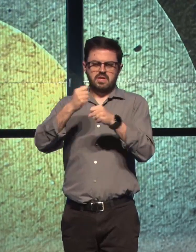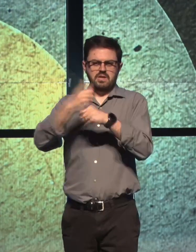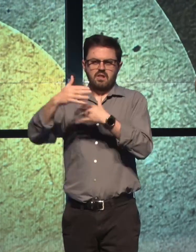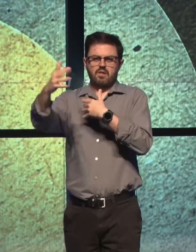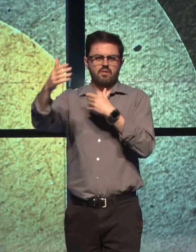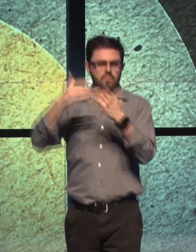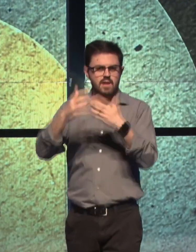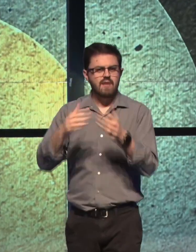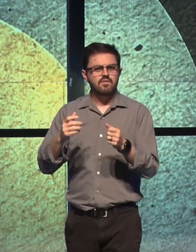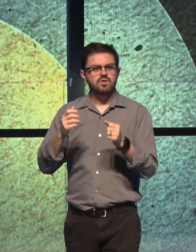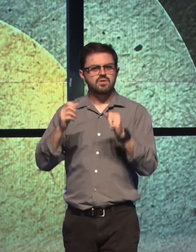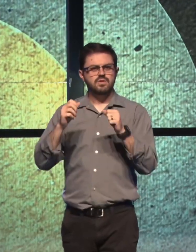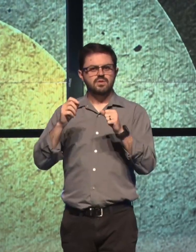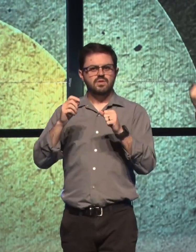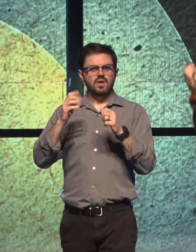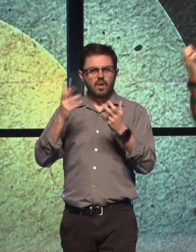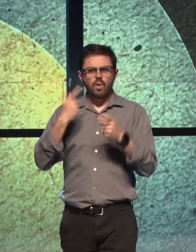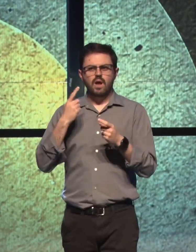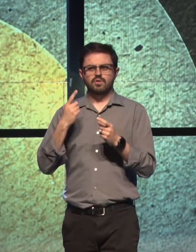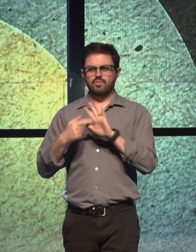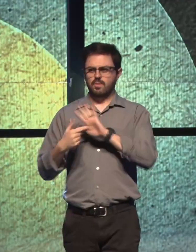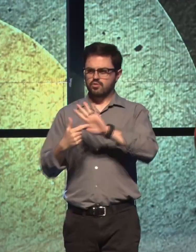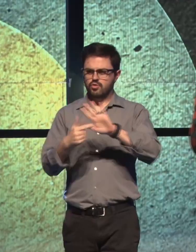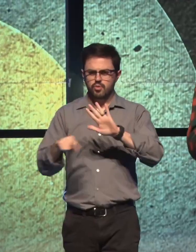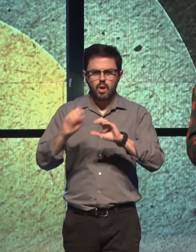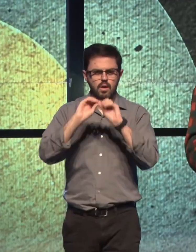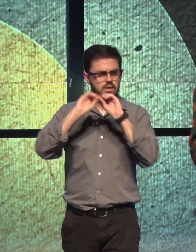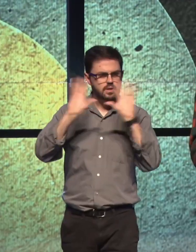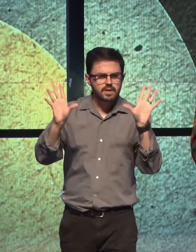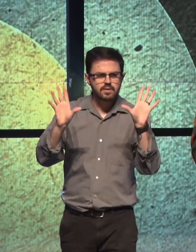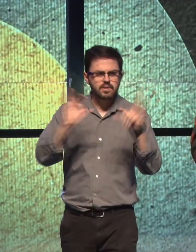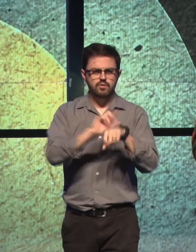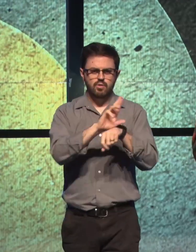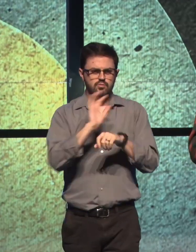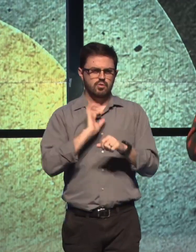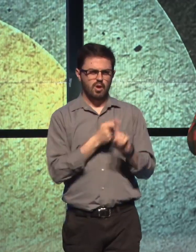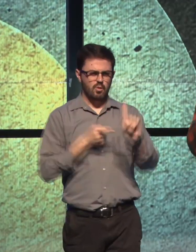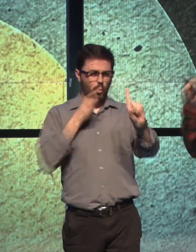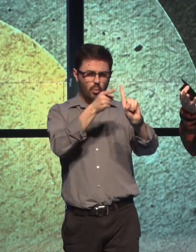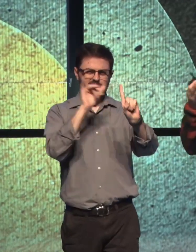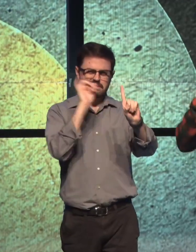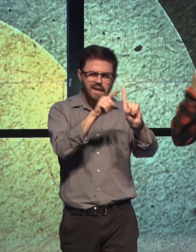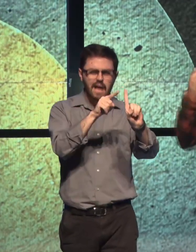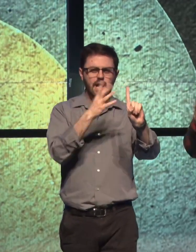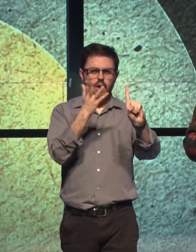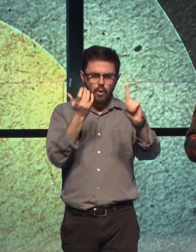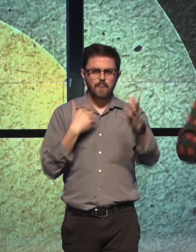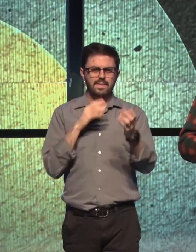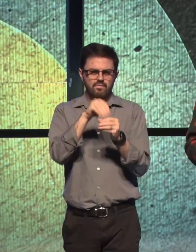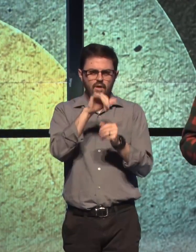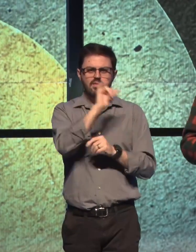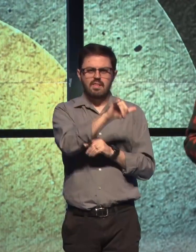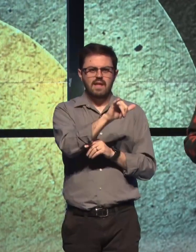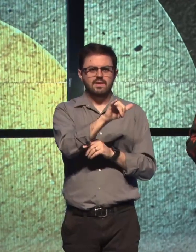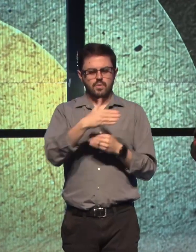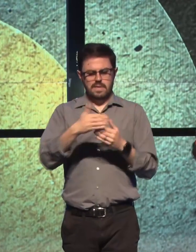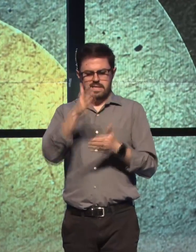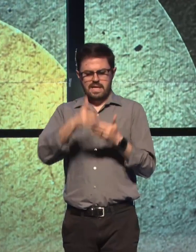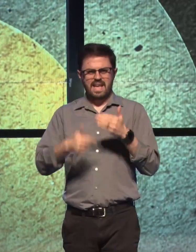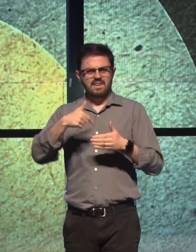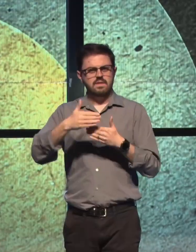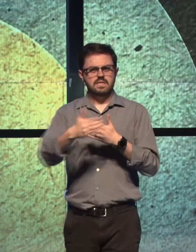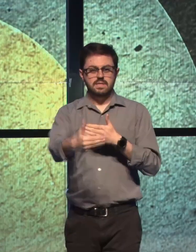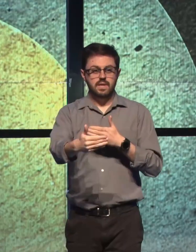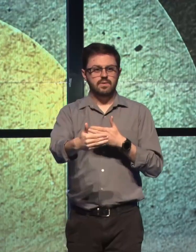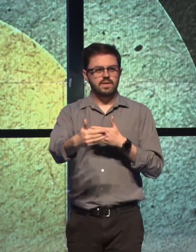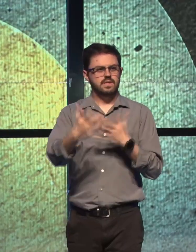with clarity, this is what Crossroads is about. I want to be a part of that. Right? And so that's the goal, is that at the end of this series, we're all